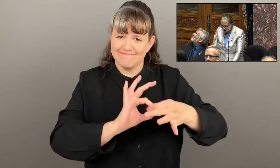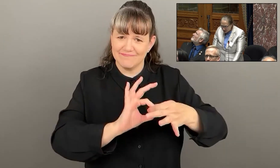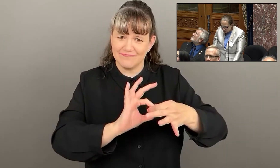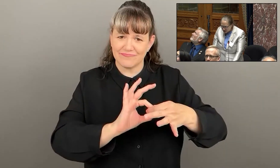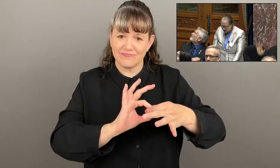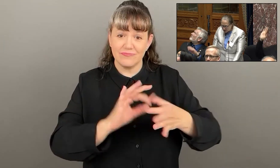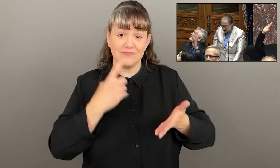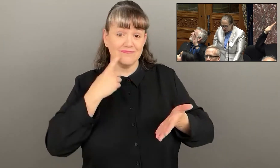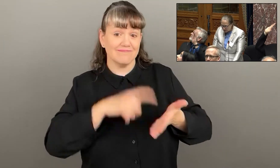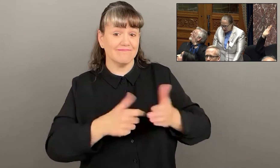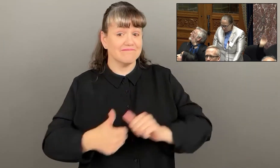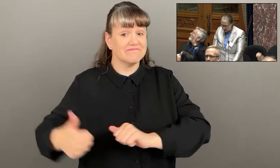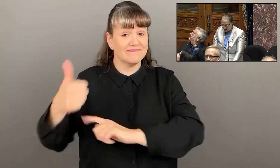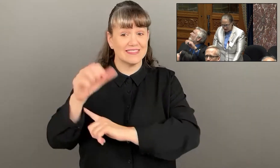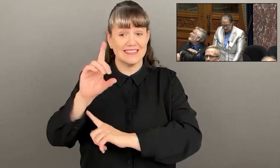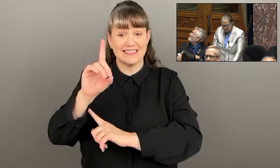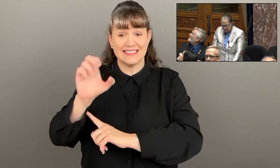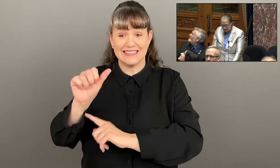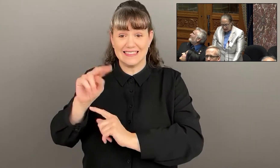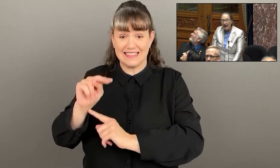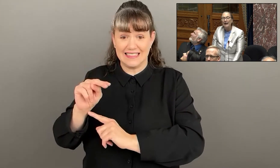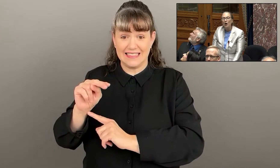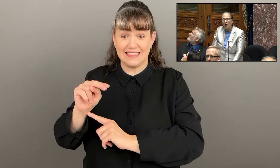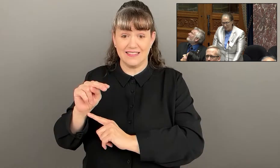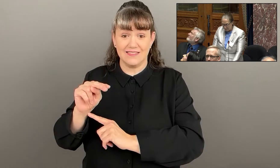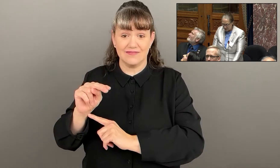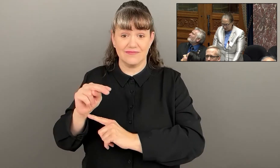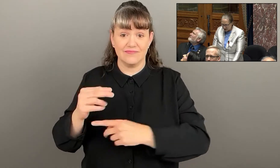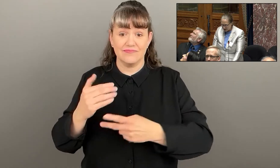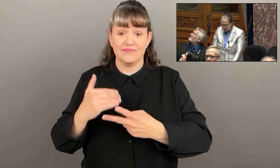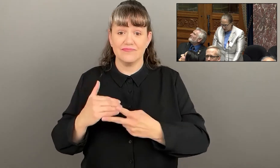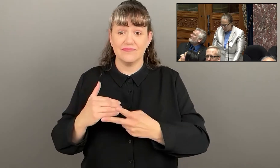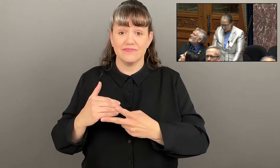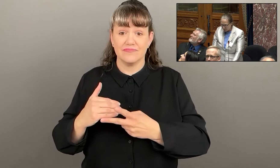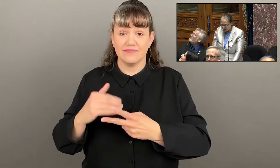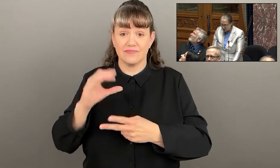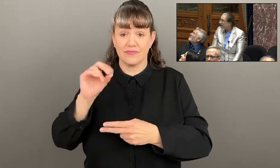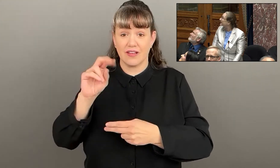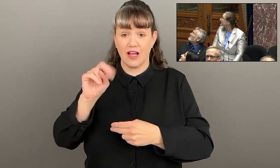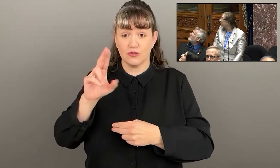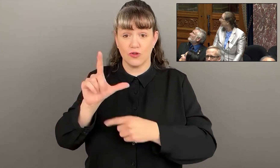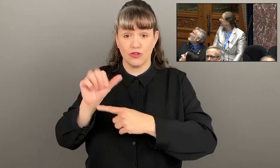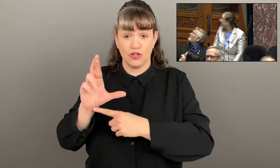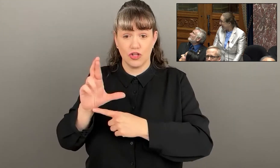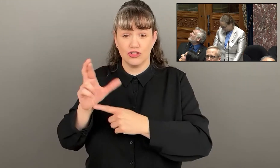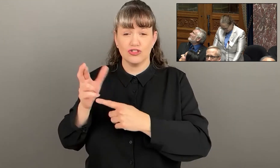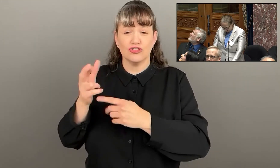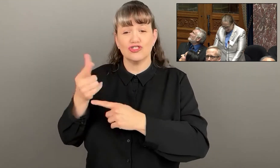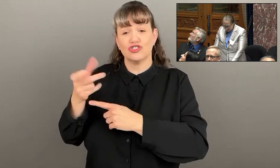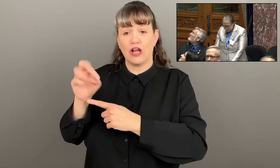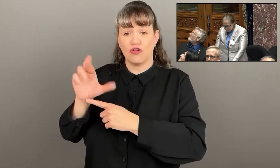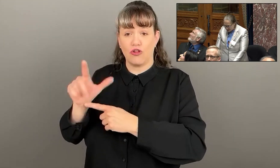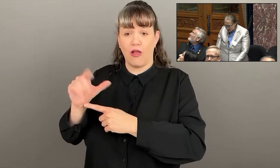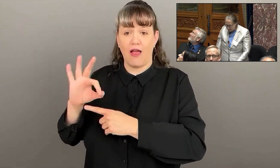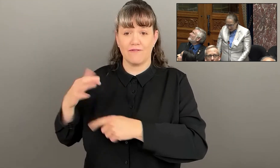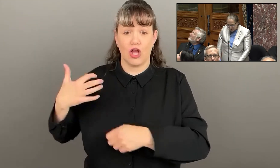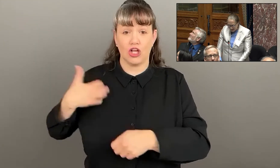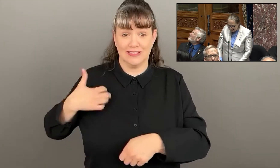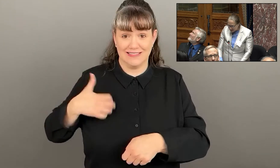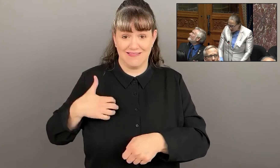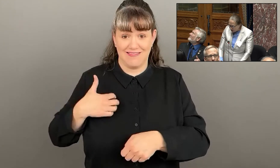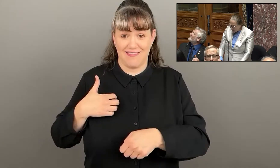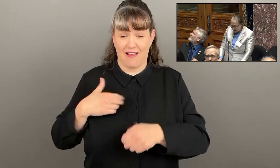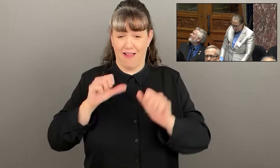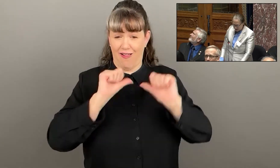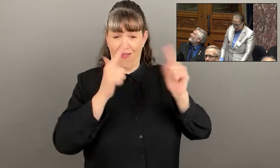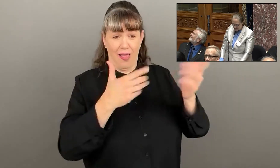Arredondo, Consular General of Argentina, and all members of the Consular Corps who have joined us today. Mr. Speaker, I